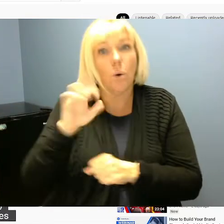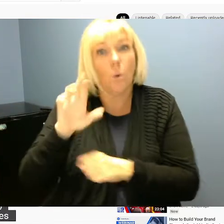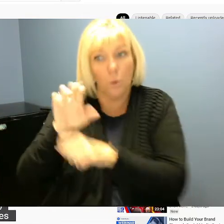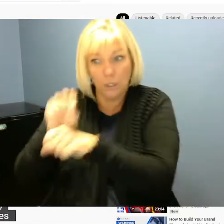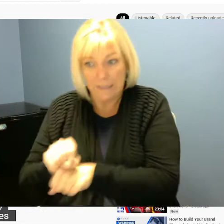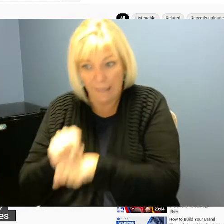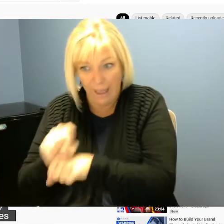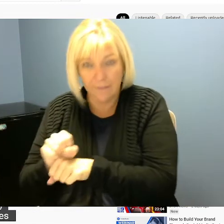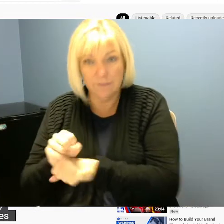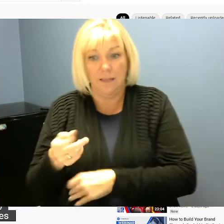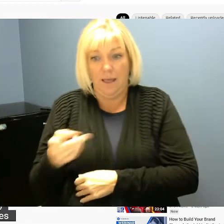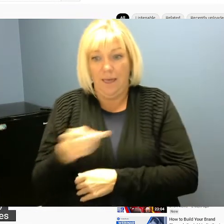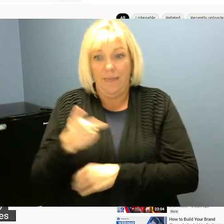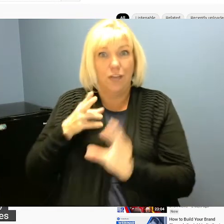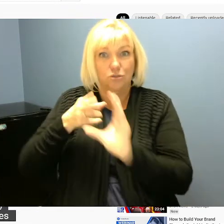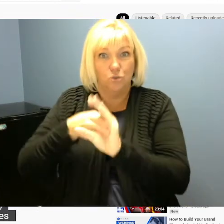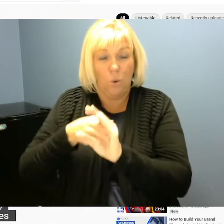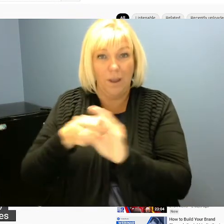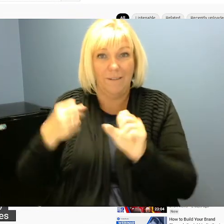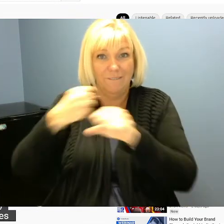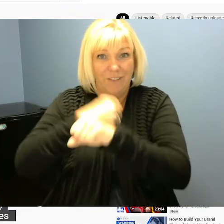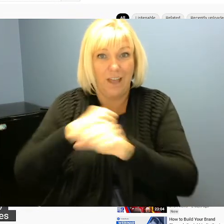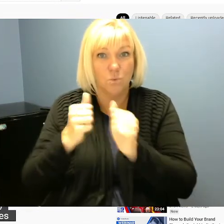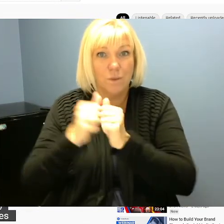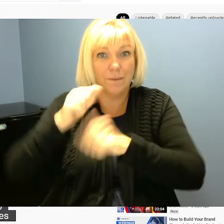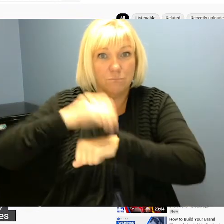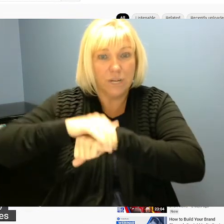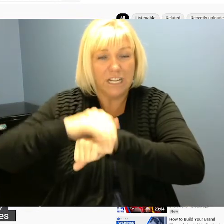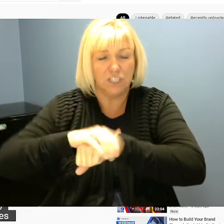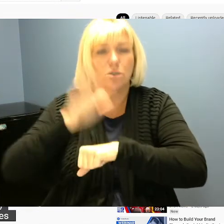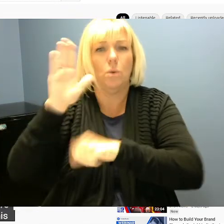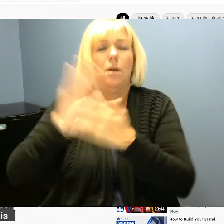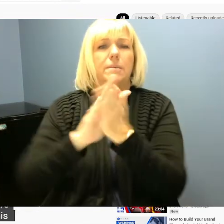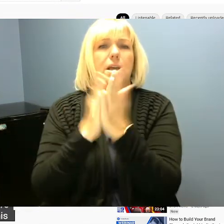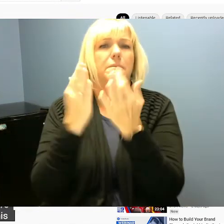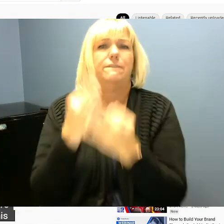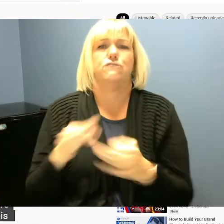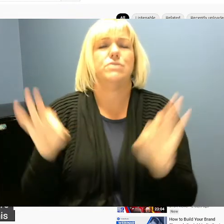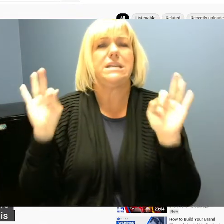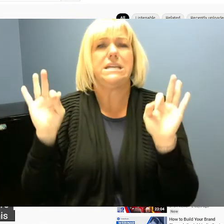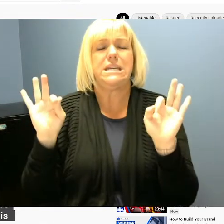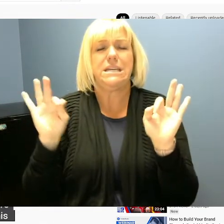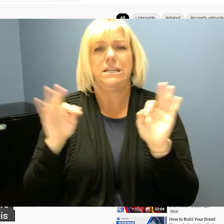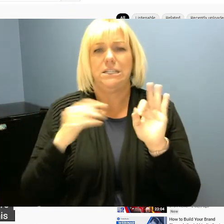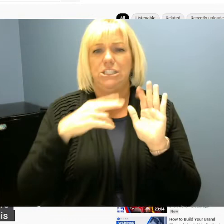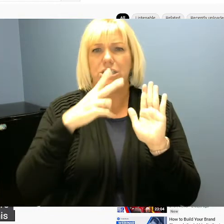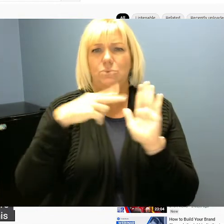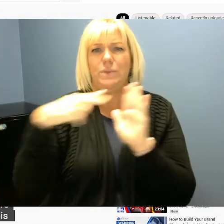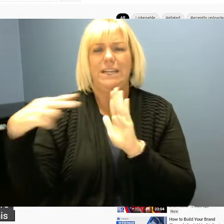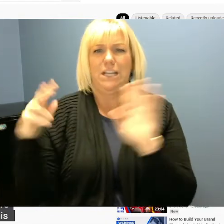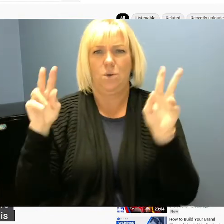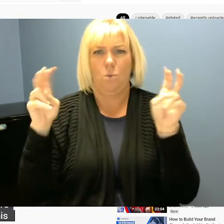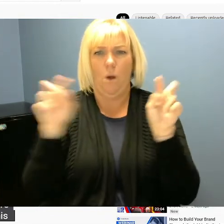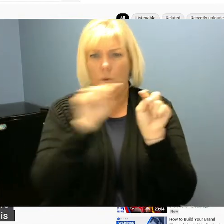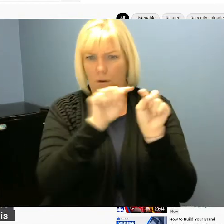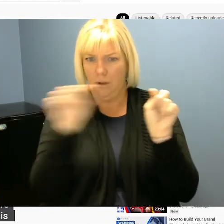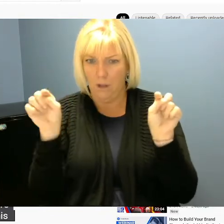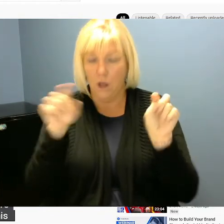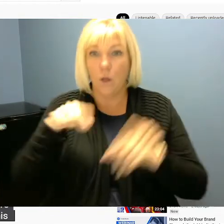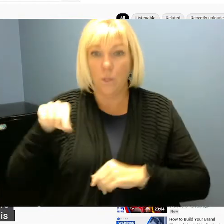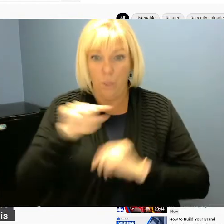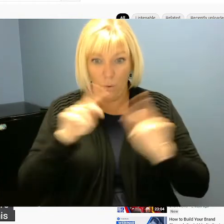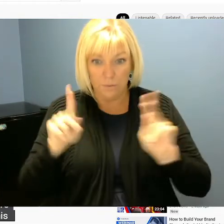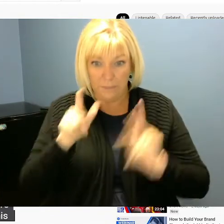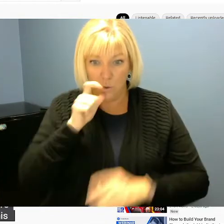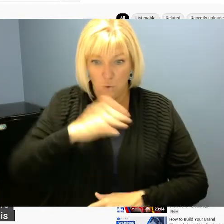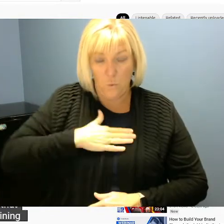freedom, right? I do hereby further declare all indentured servants, Negroes or others, appertaining to rebels, free that are able and willing to